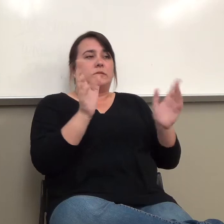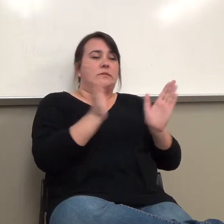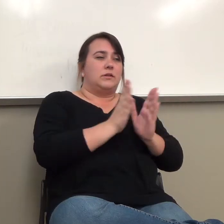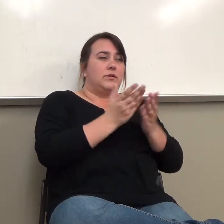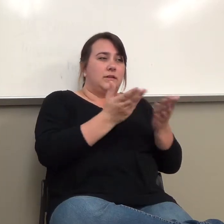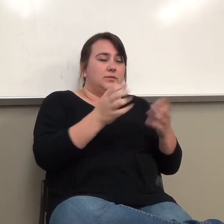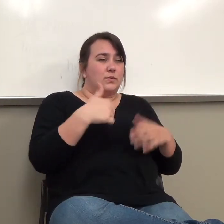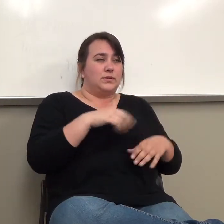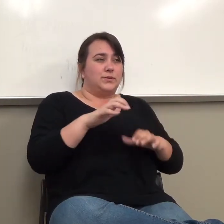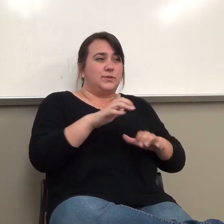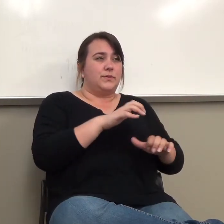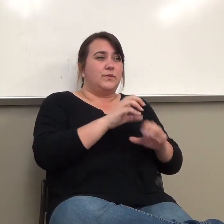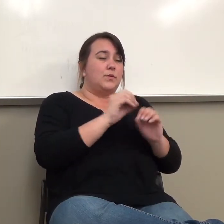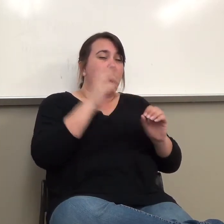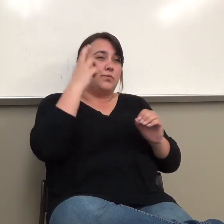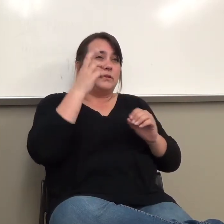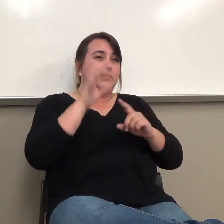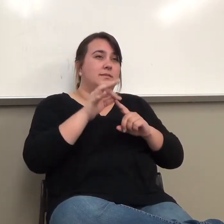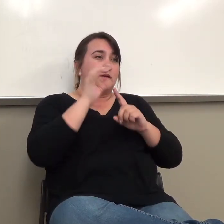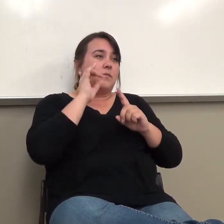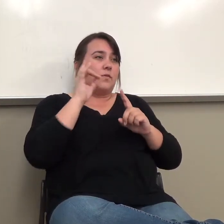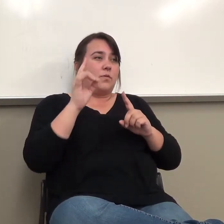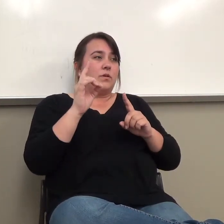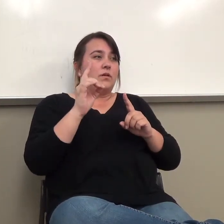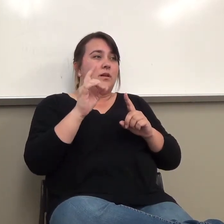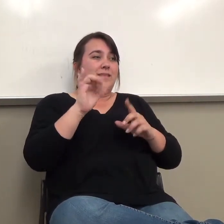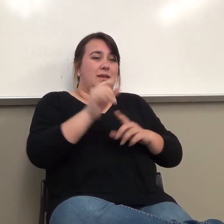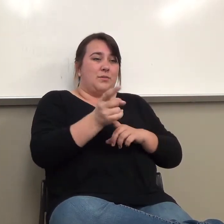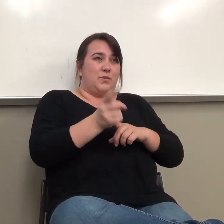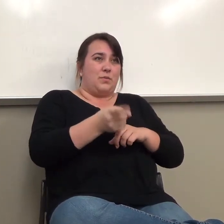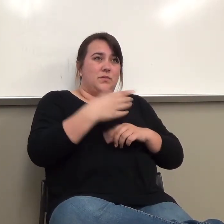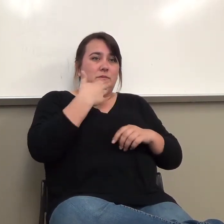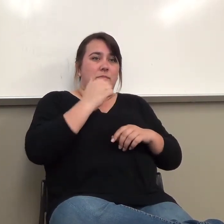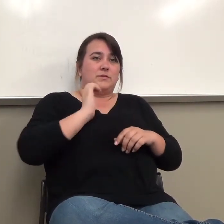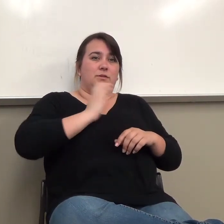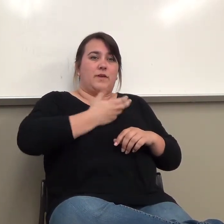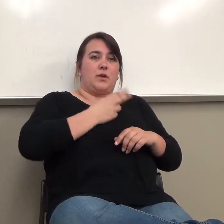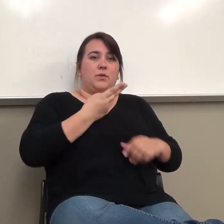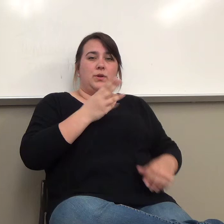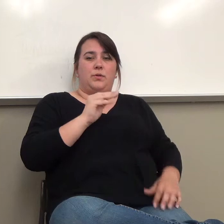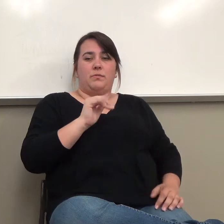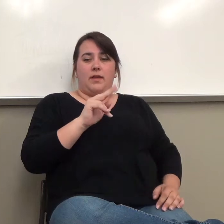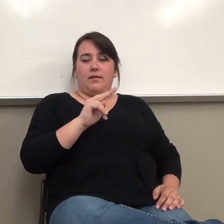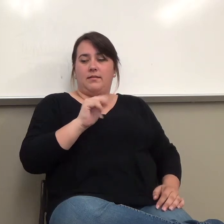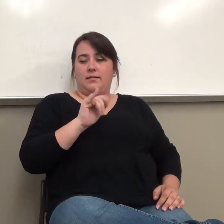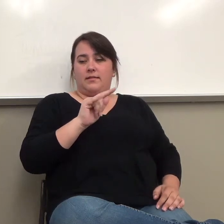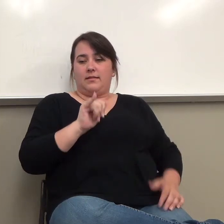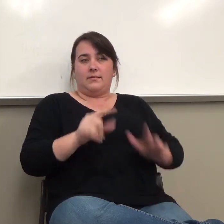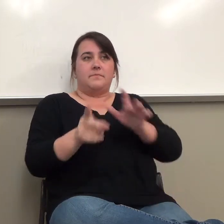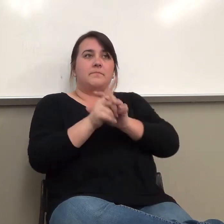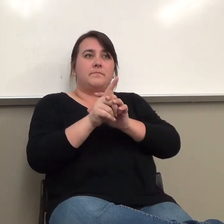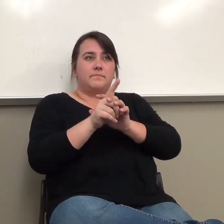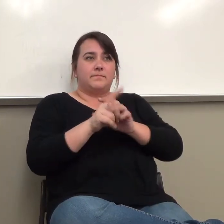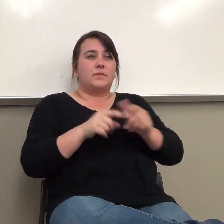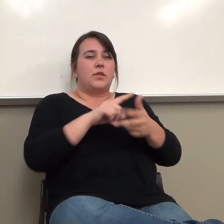that momentarily the best of our humanity has sprung into full bloom. 3 examples of this